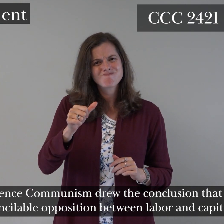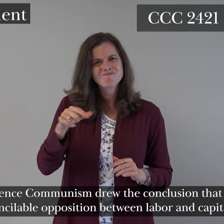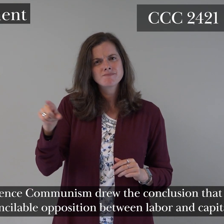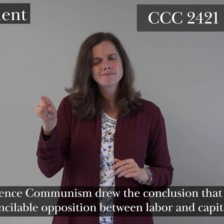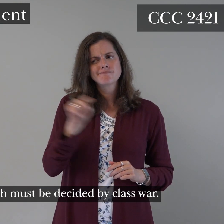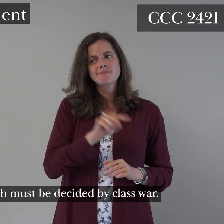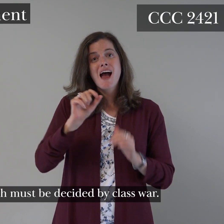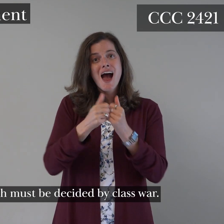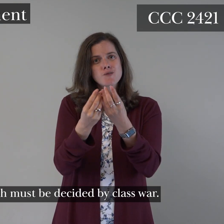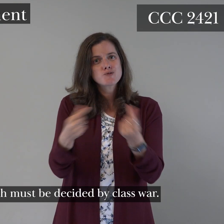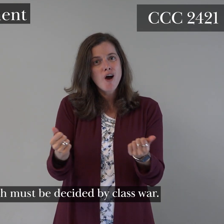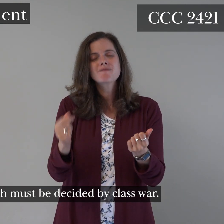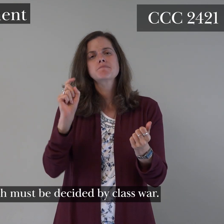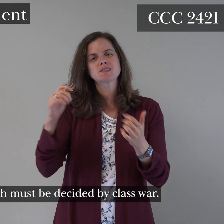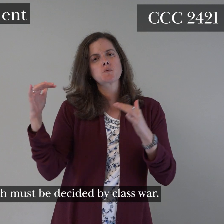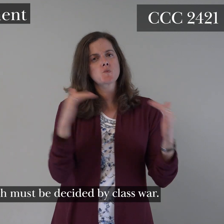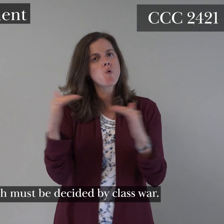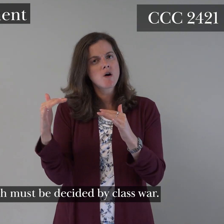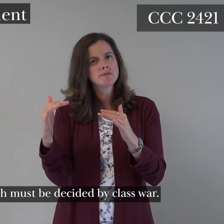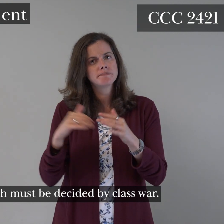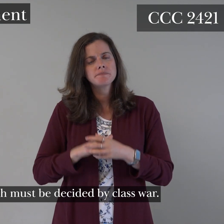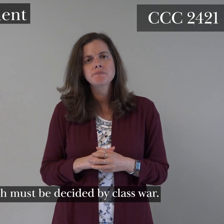which must be decided by class war